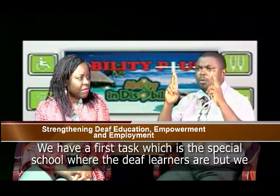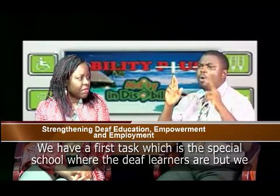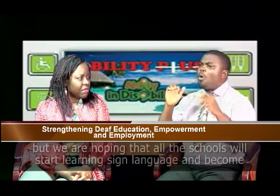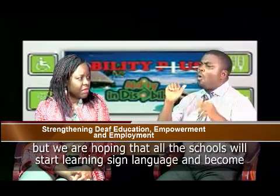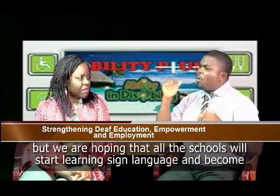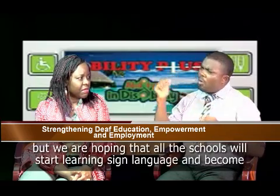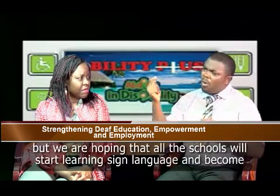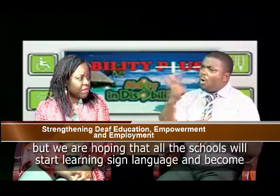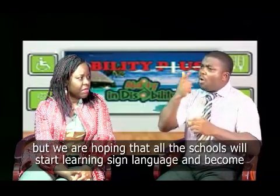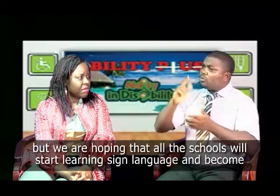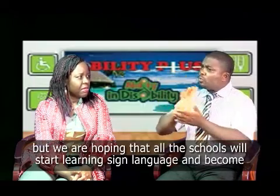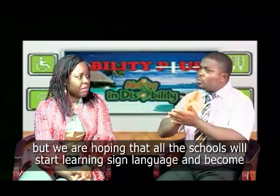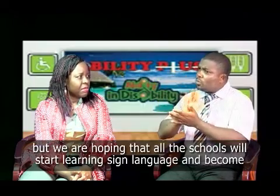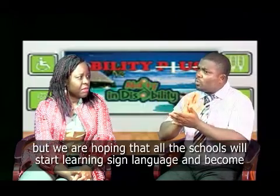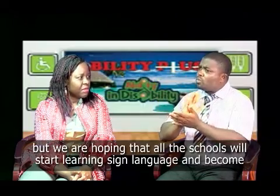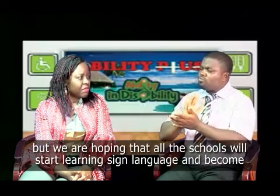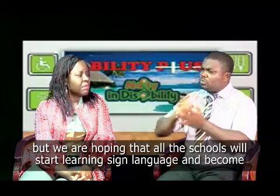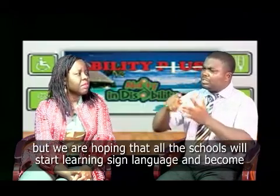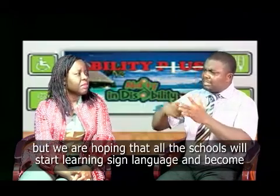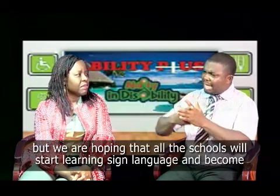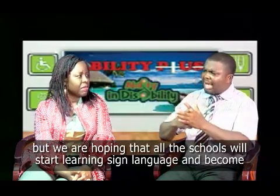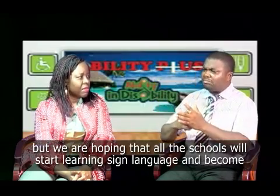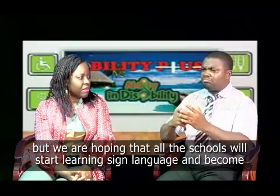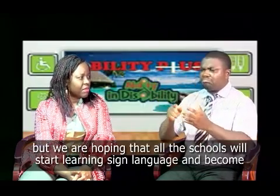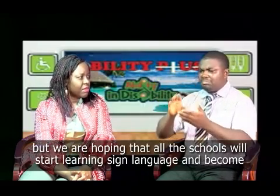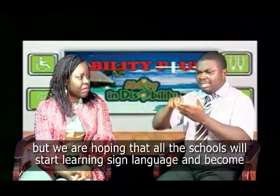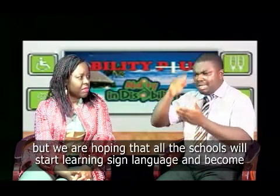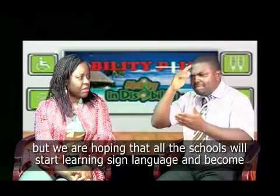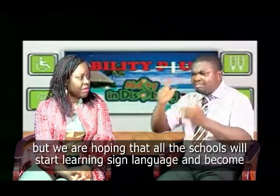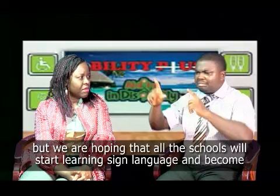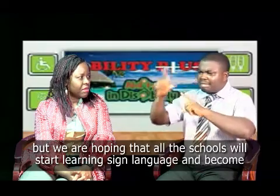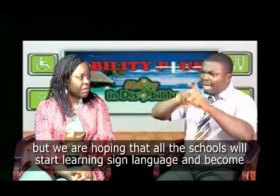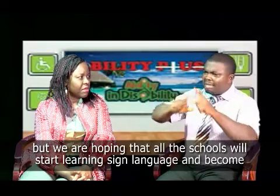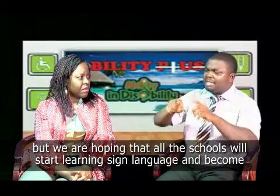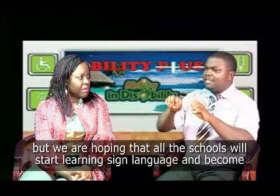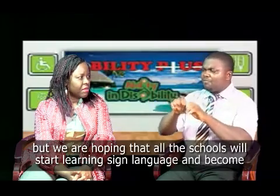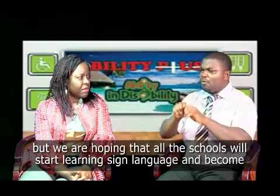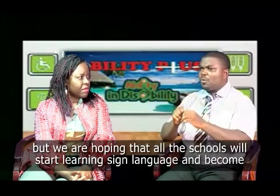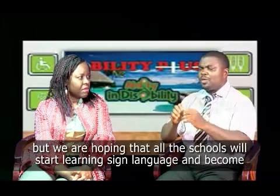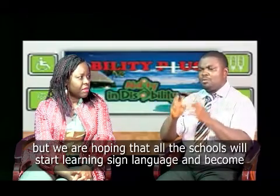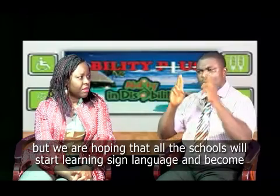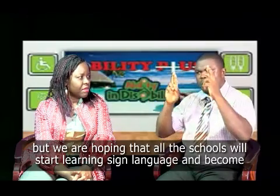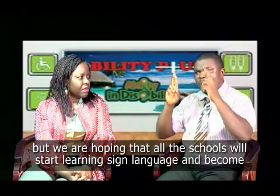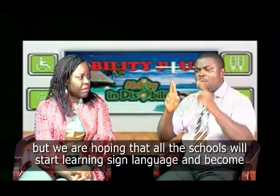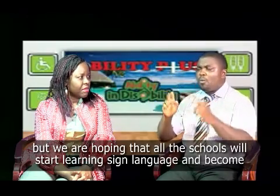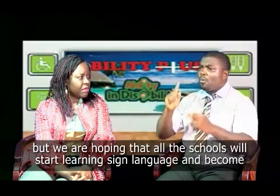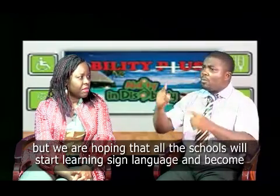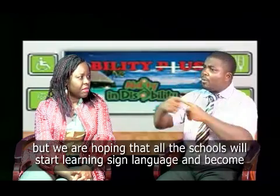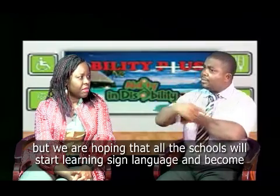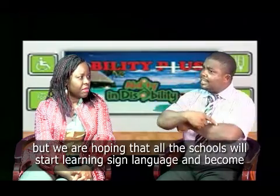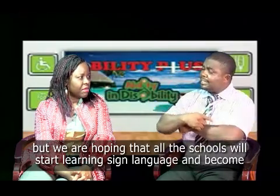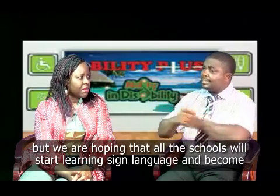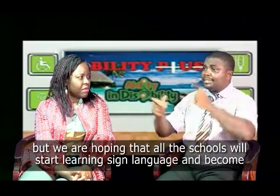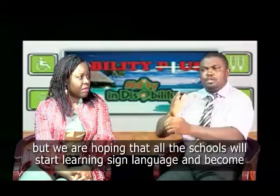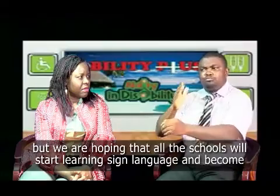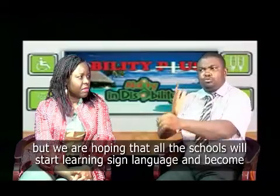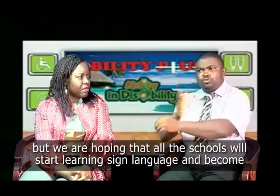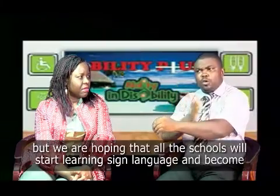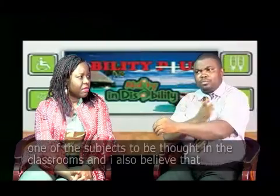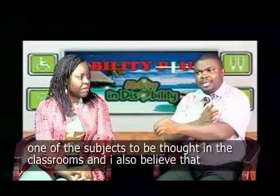are hoping that all the schools will start learning sign language. Even we open one